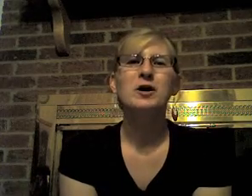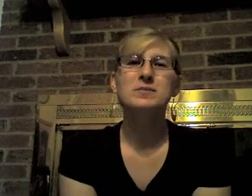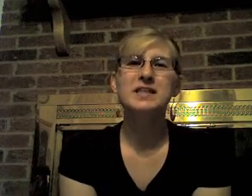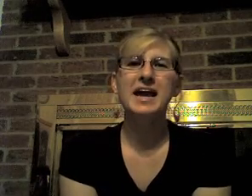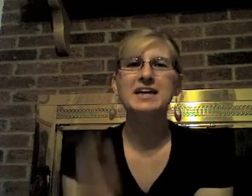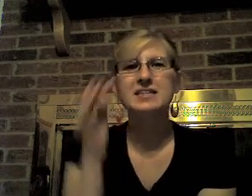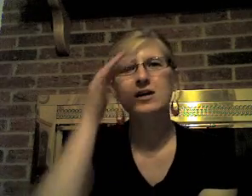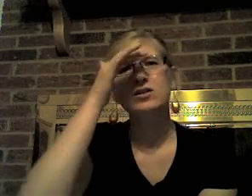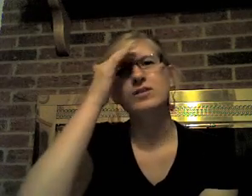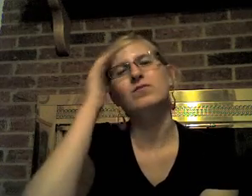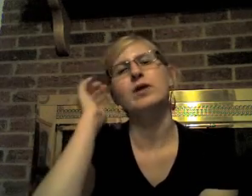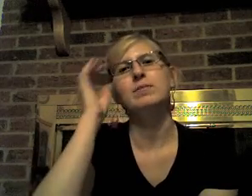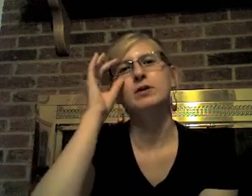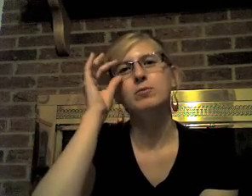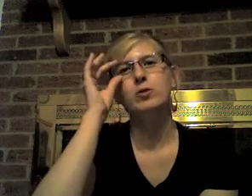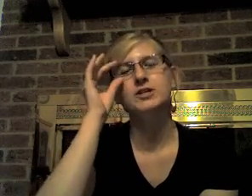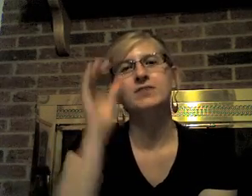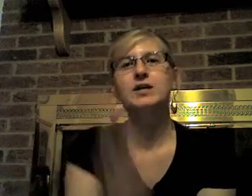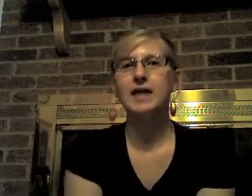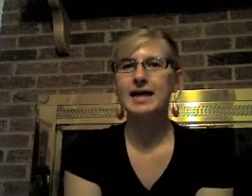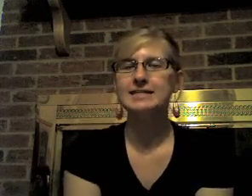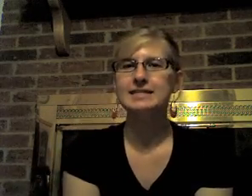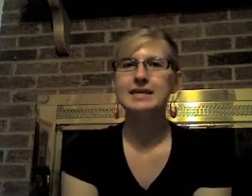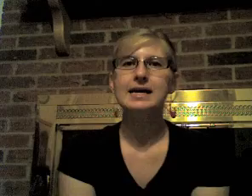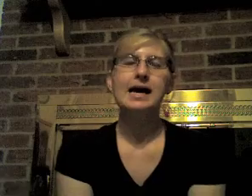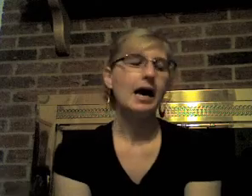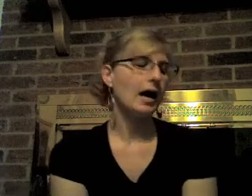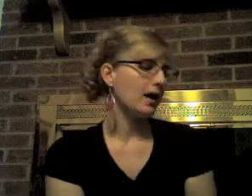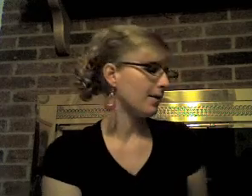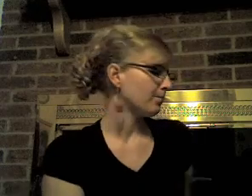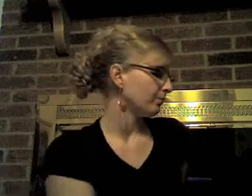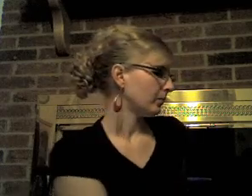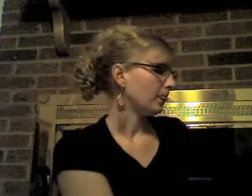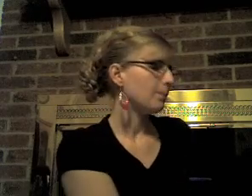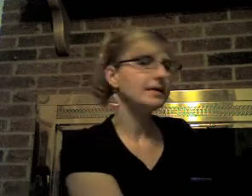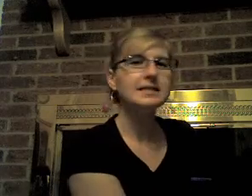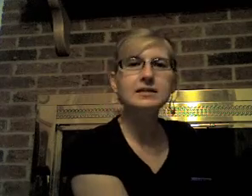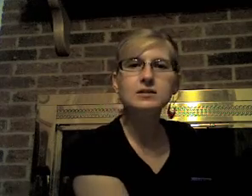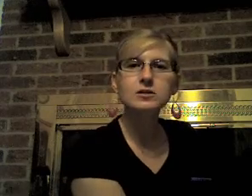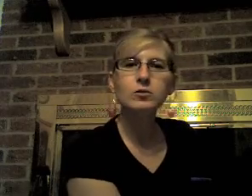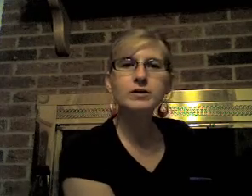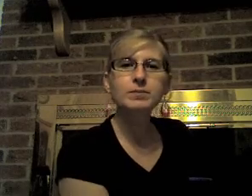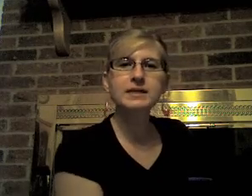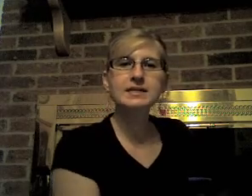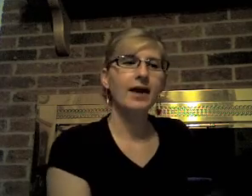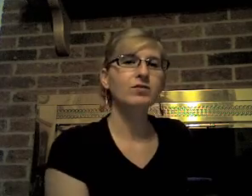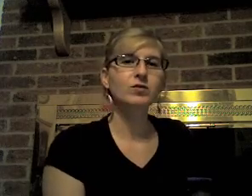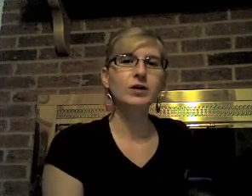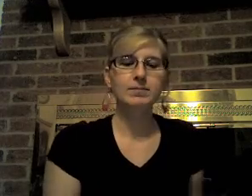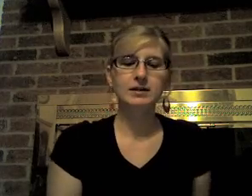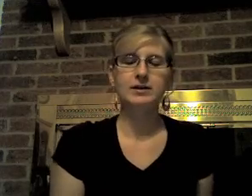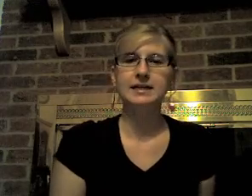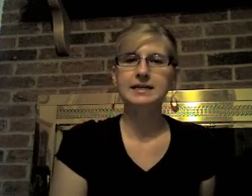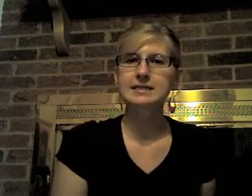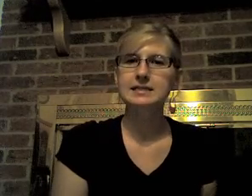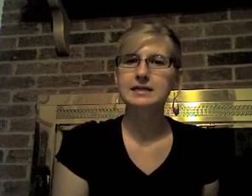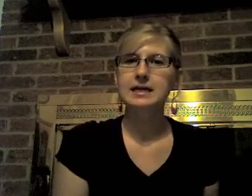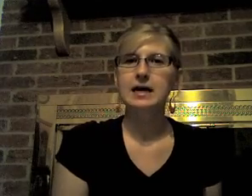Welcome to the ASL vocabulary portion of our class. The best thing to do would be to have your vocabulary list,